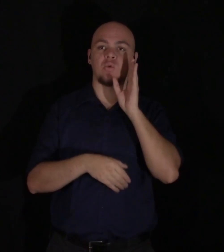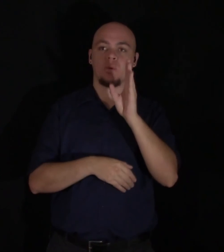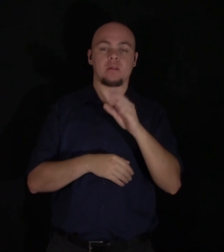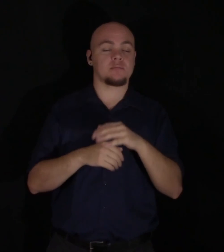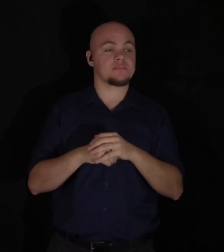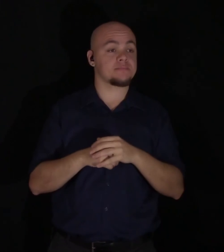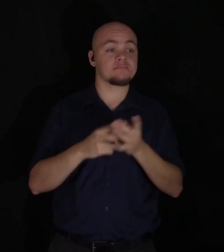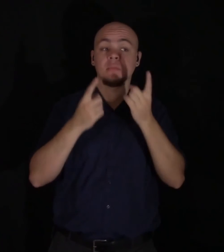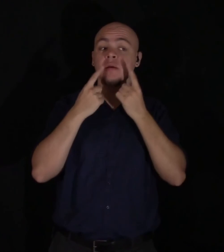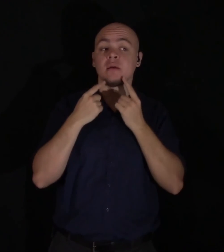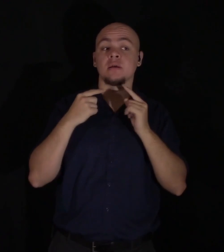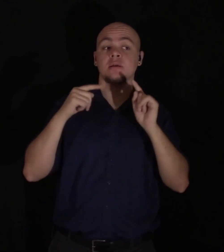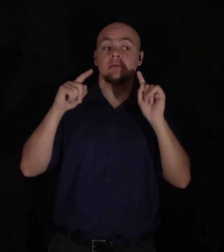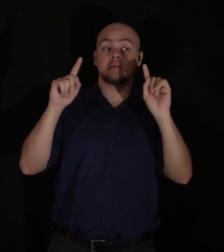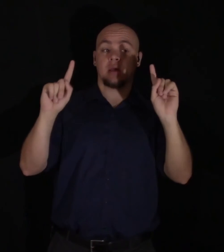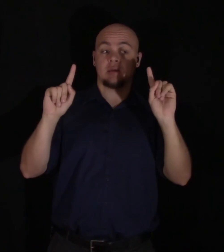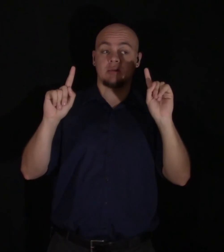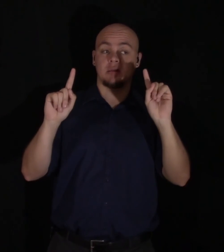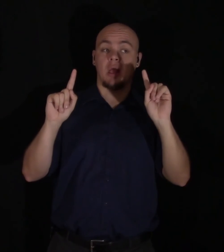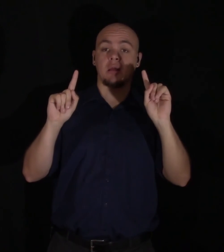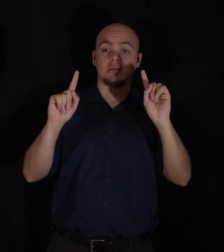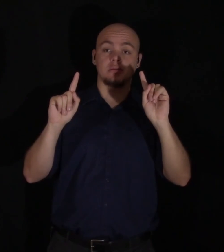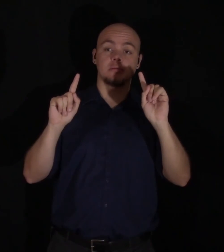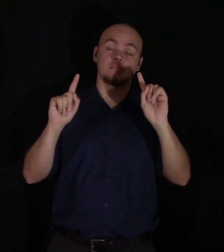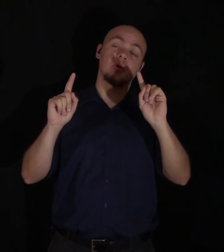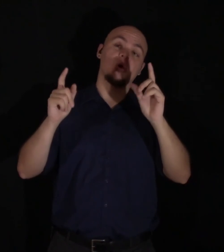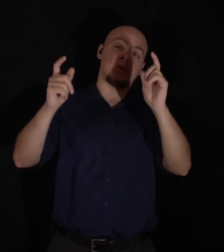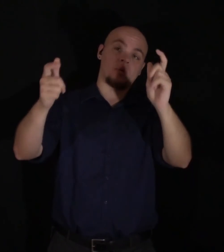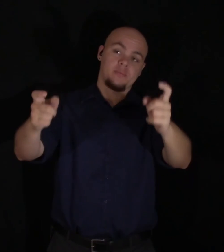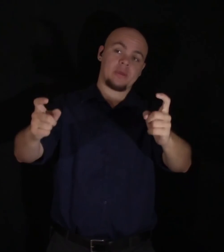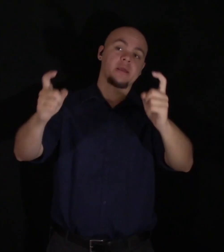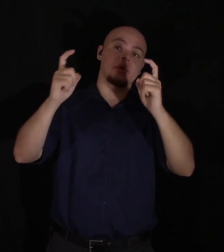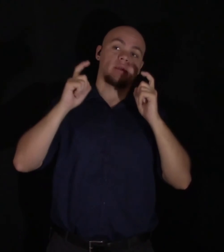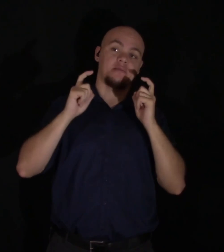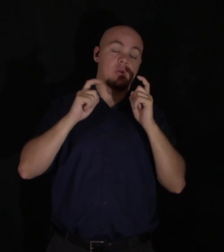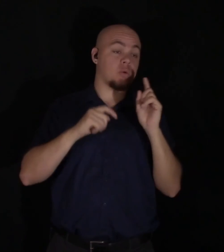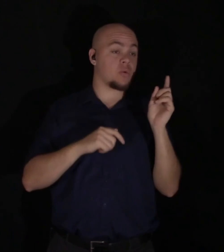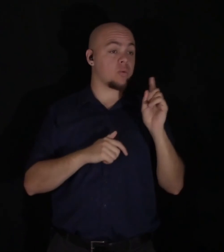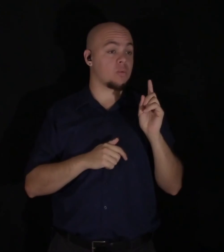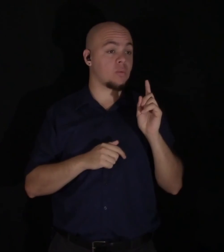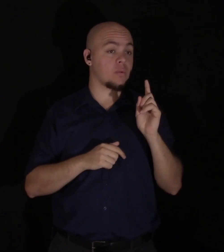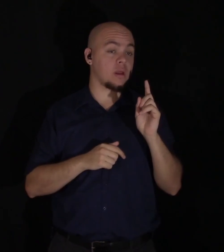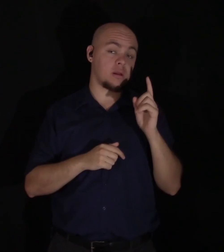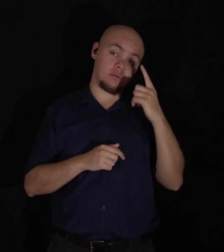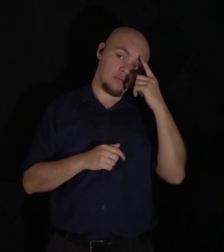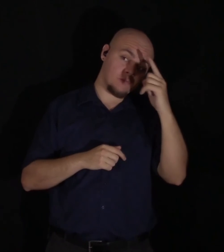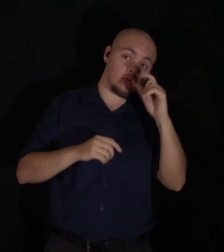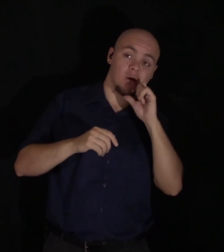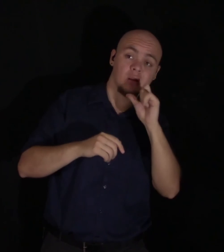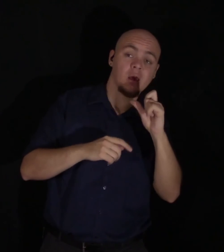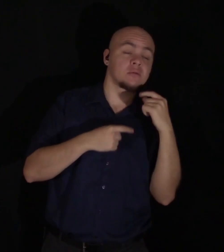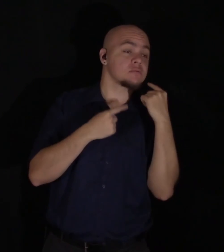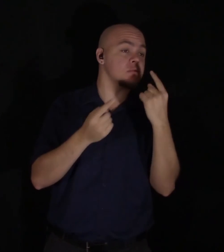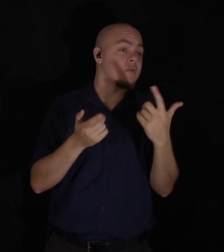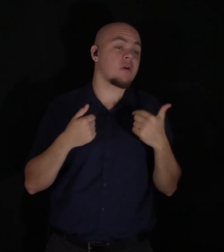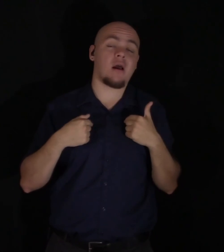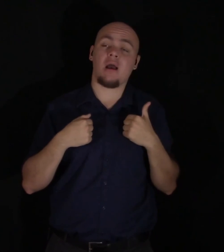success shall crown my endeavors. Wherefore not? Thus far I have gone,